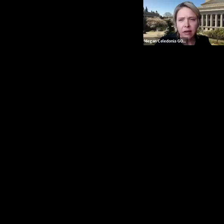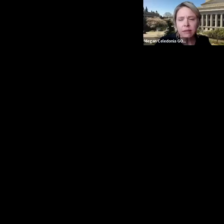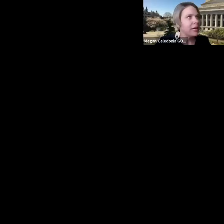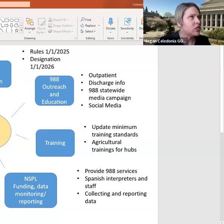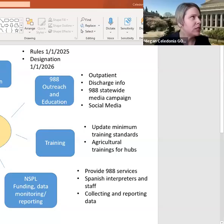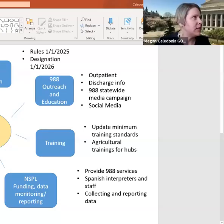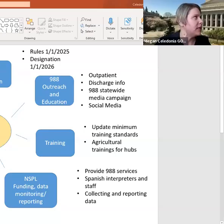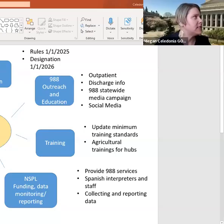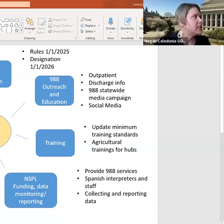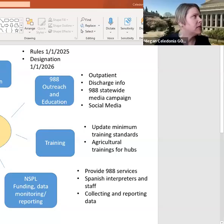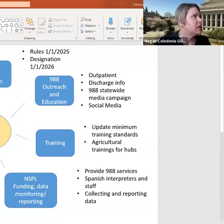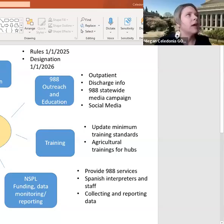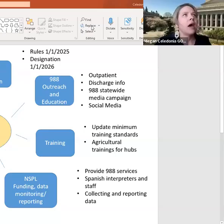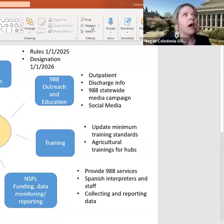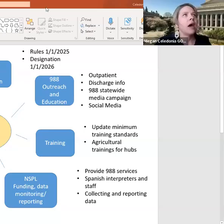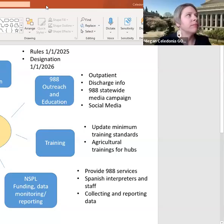think Carrie mentioned it.